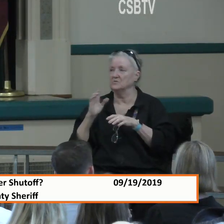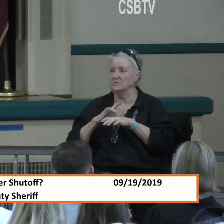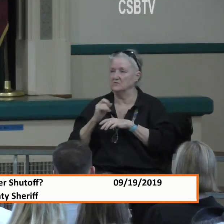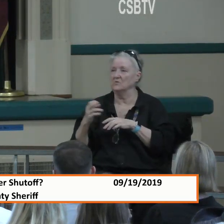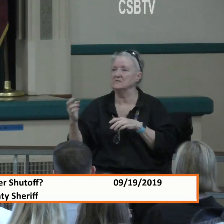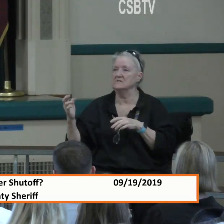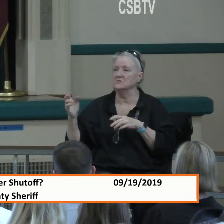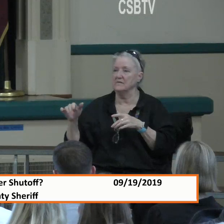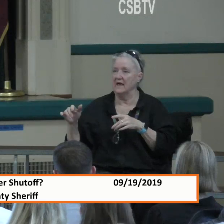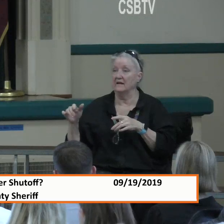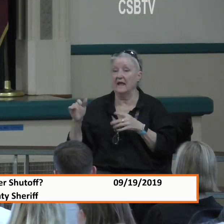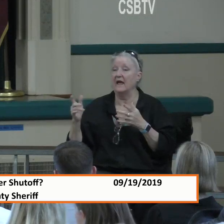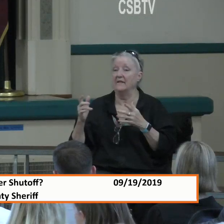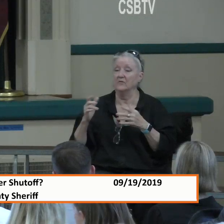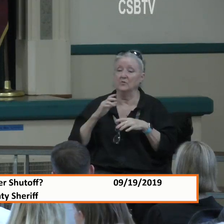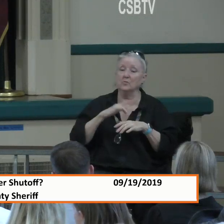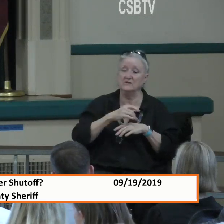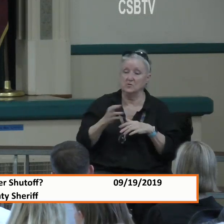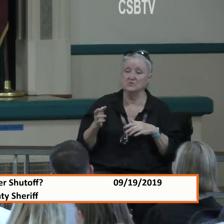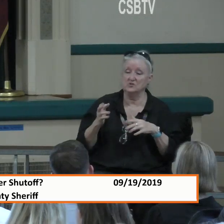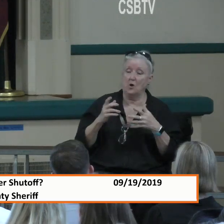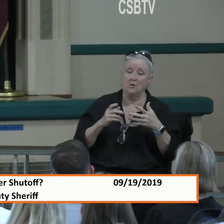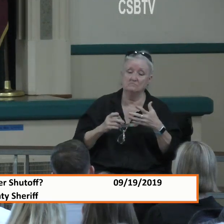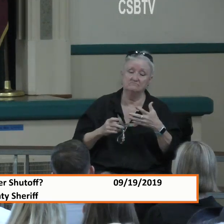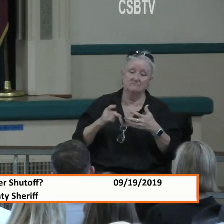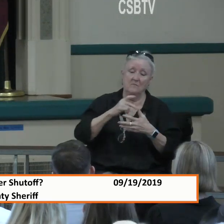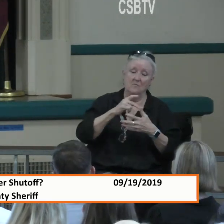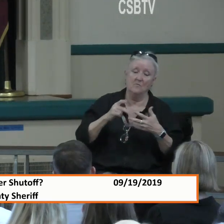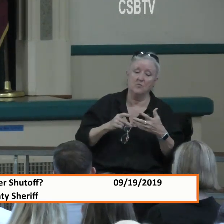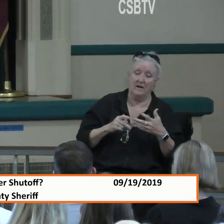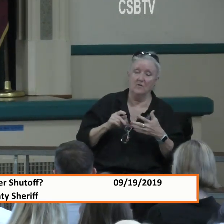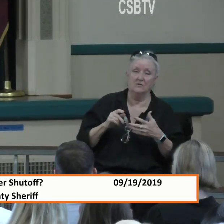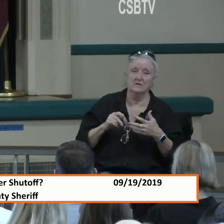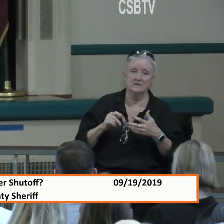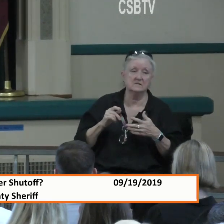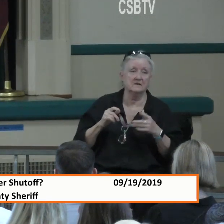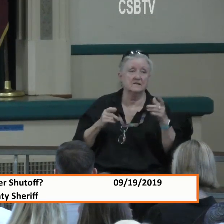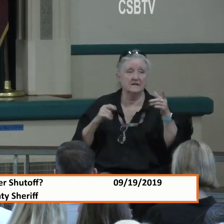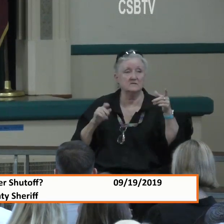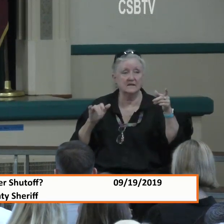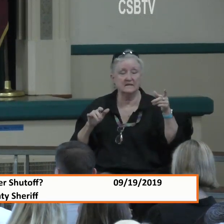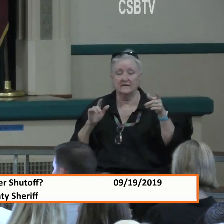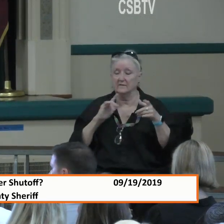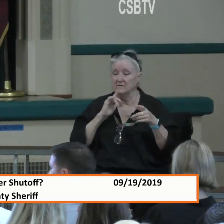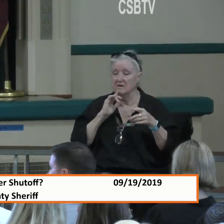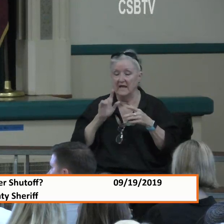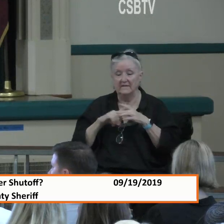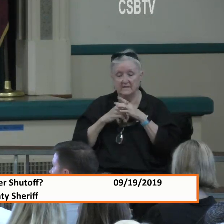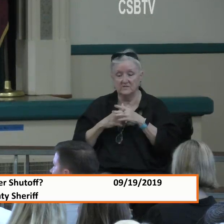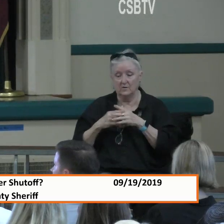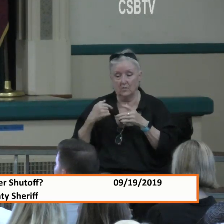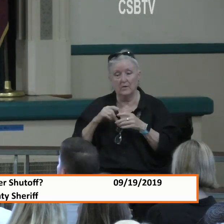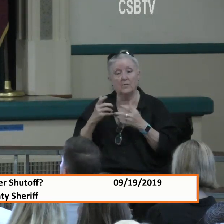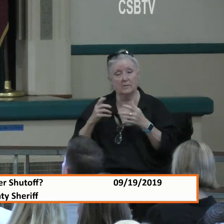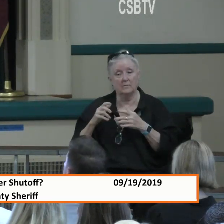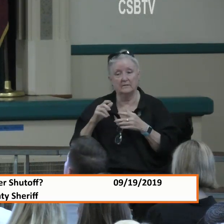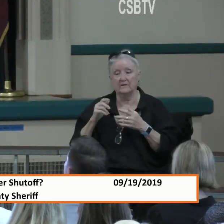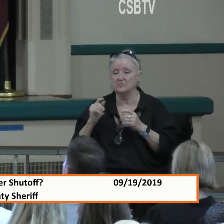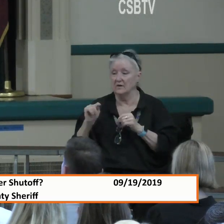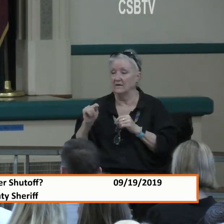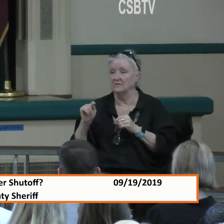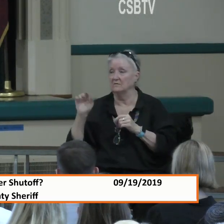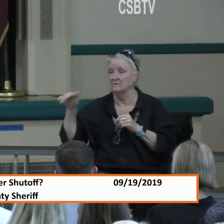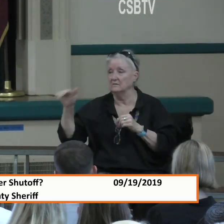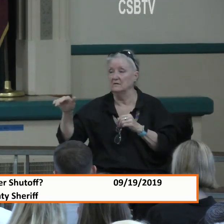And the resources are prioritized. And in a case like that, I can almost assure you, at the very onset, we're probably reaching out to California